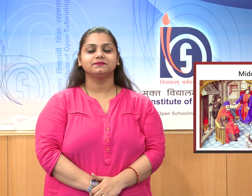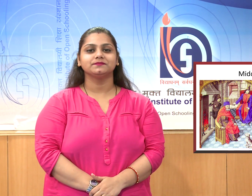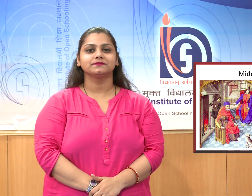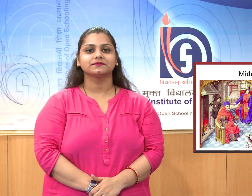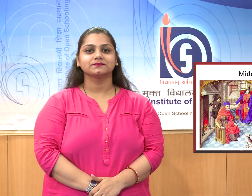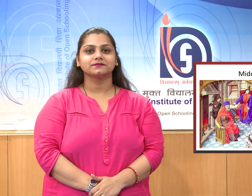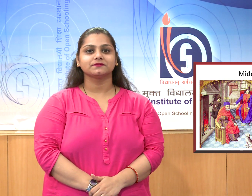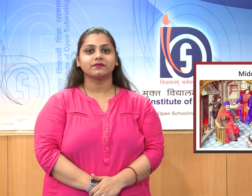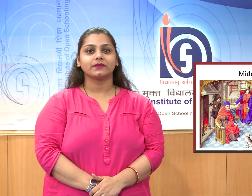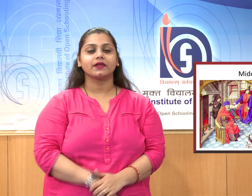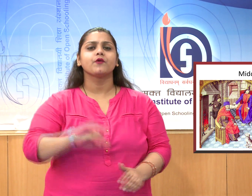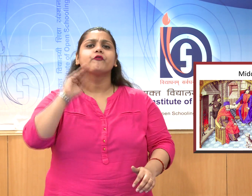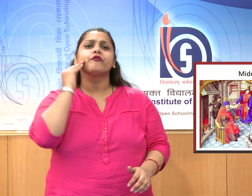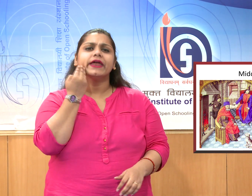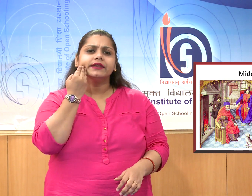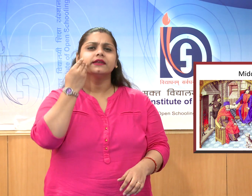in the 17th century